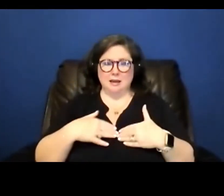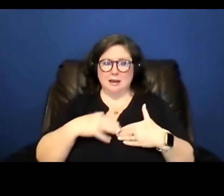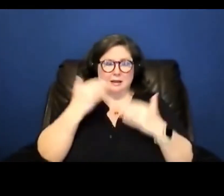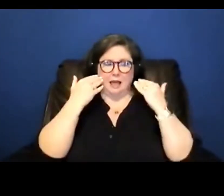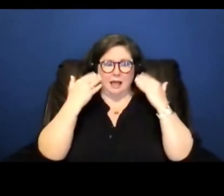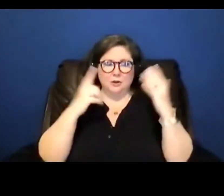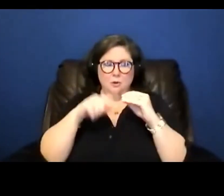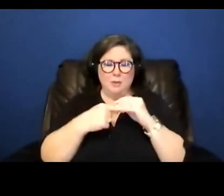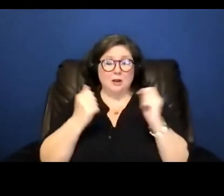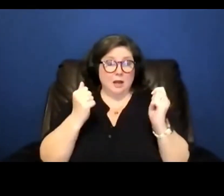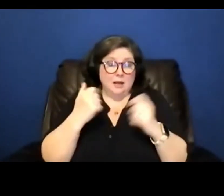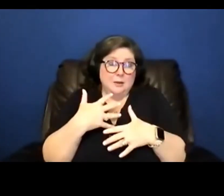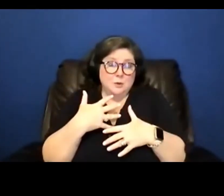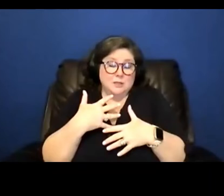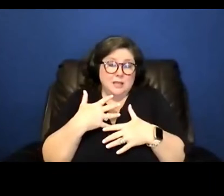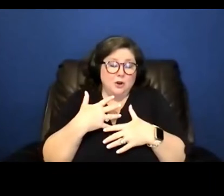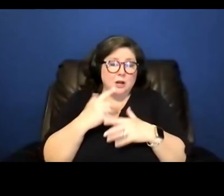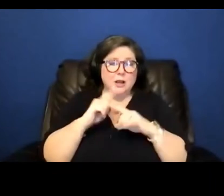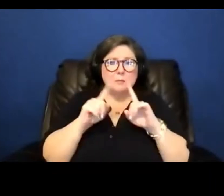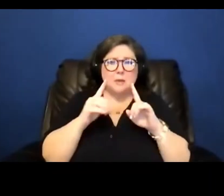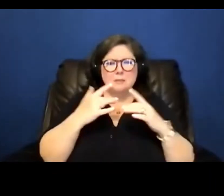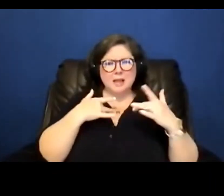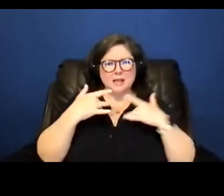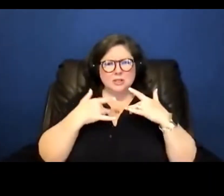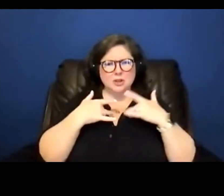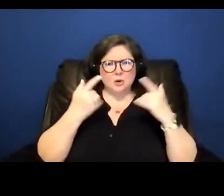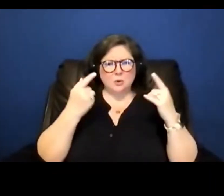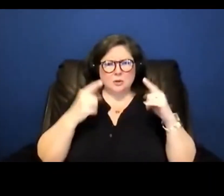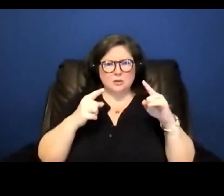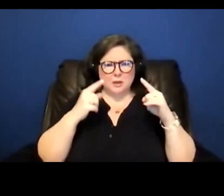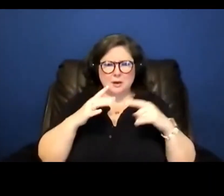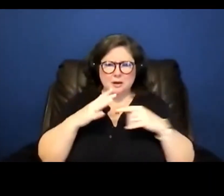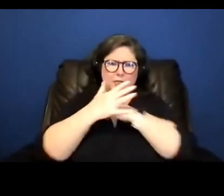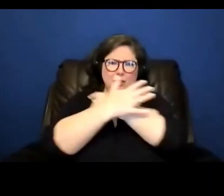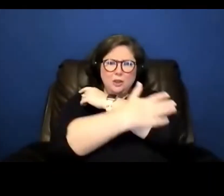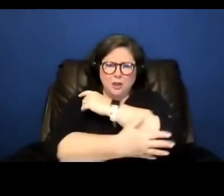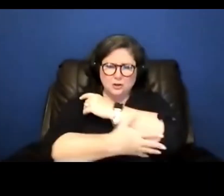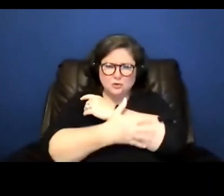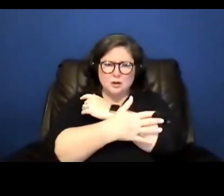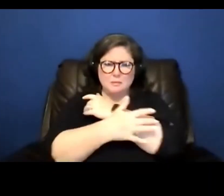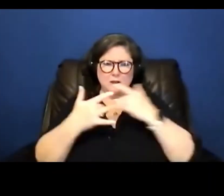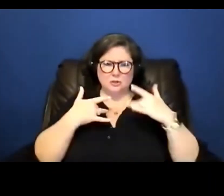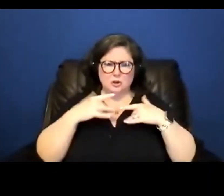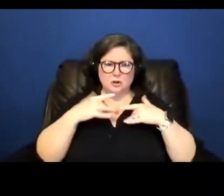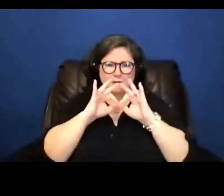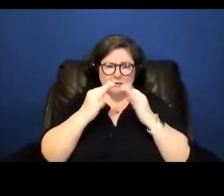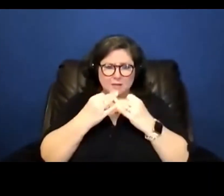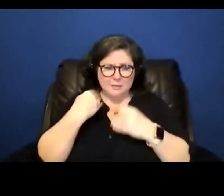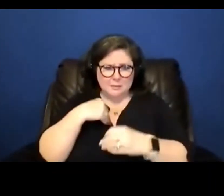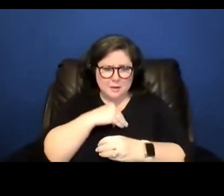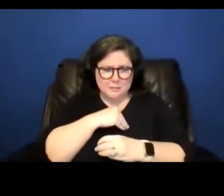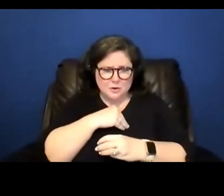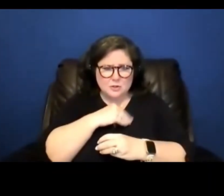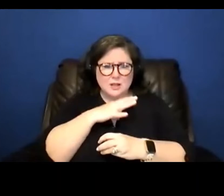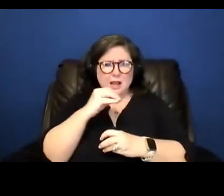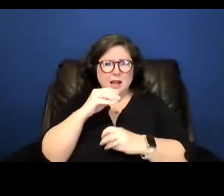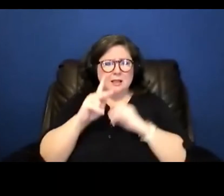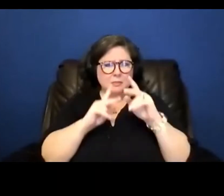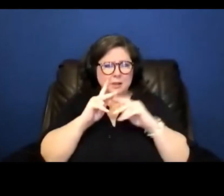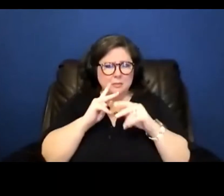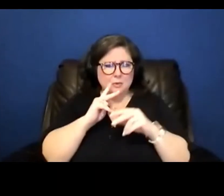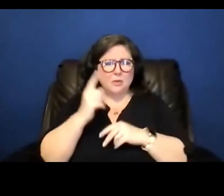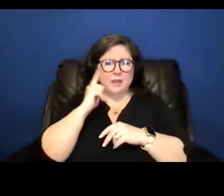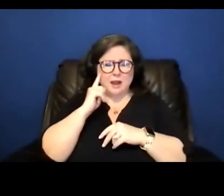But my concern about what was going on in the country, my concern about my family members, the concern about the people that I cared